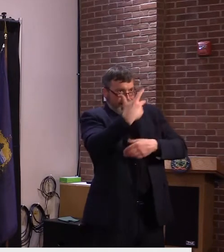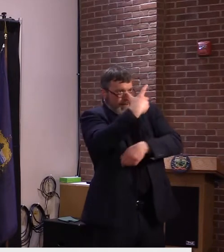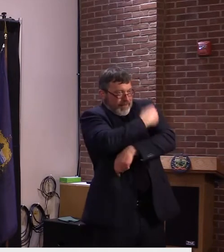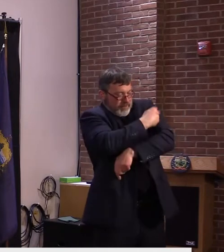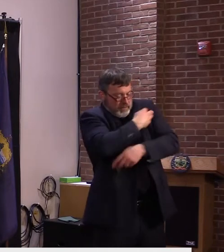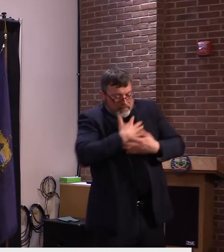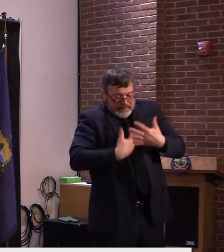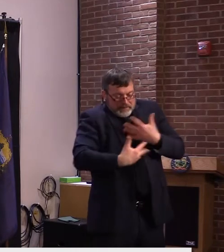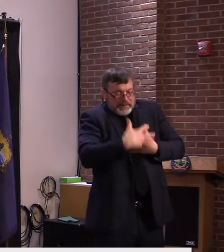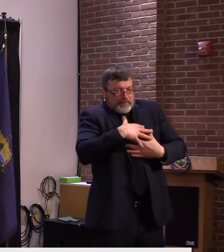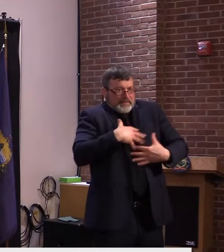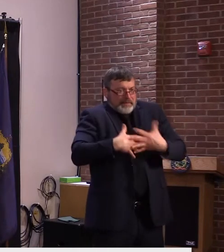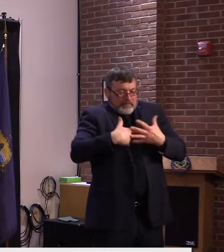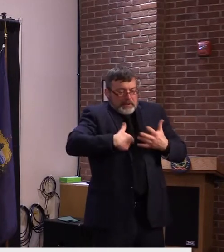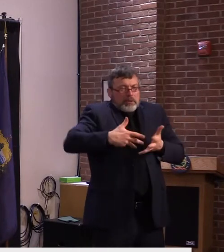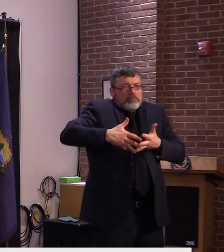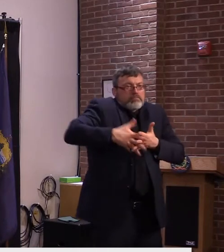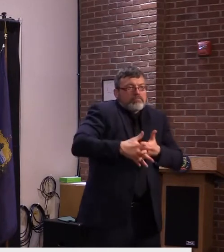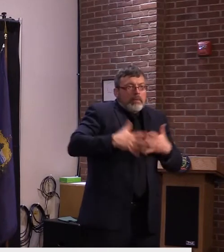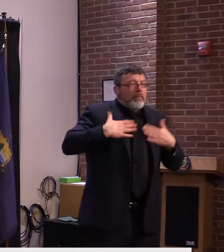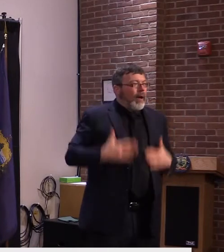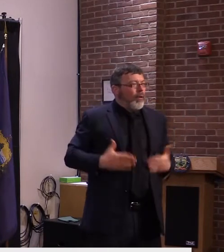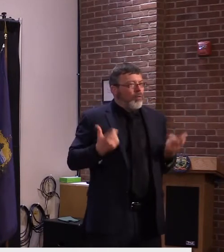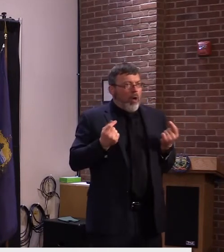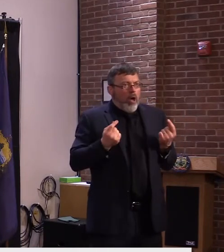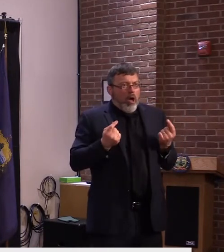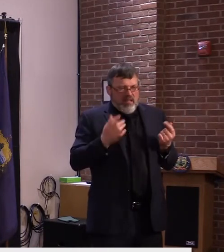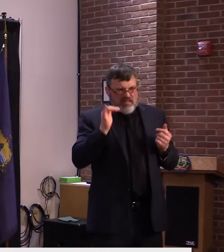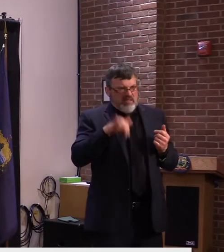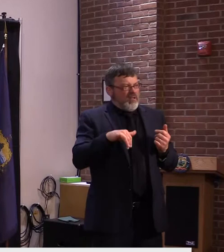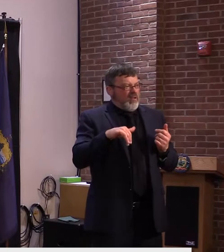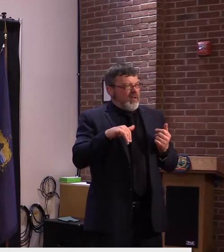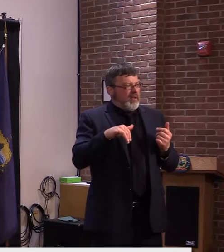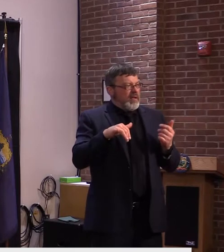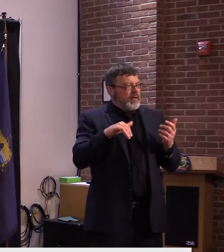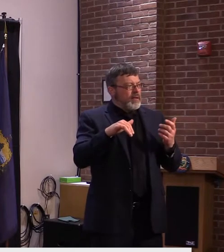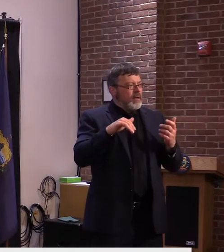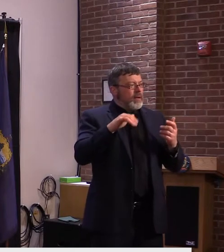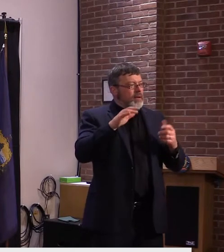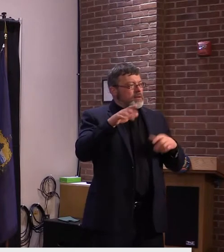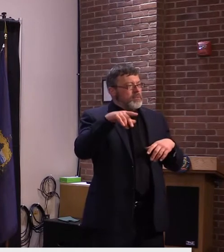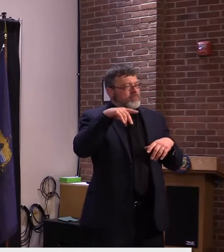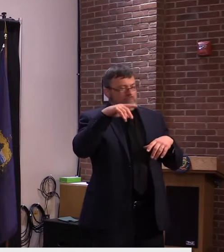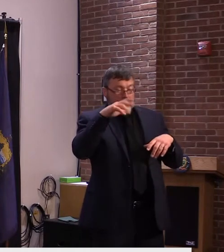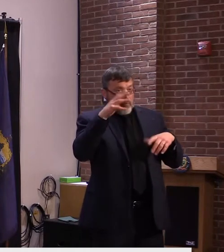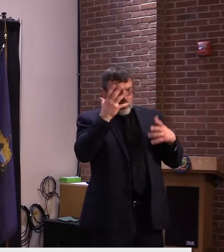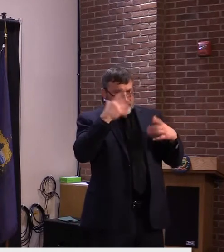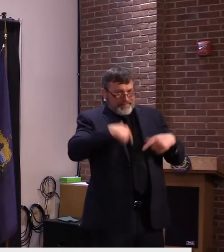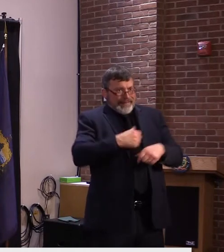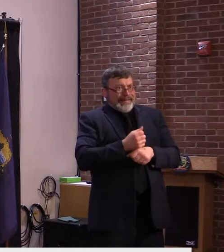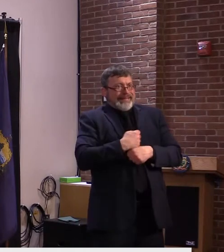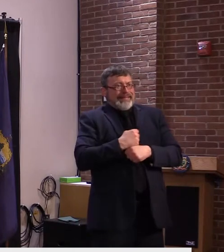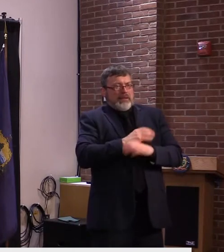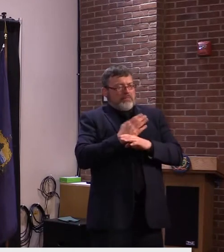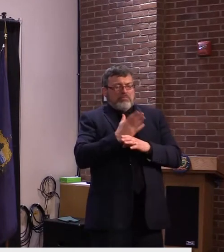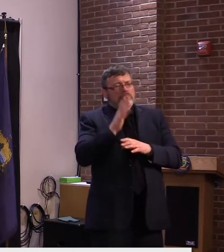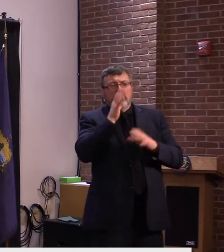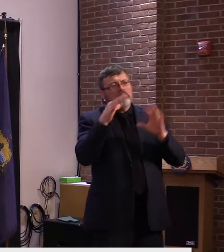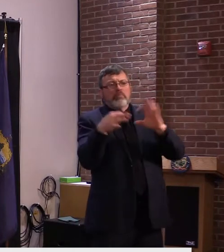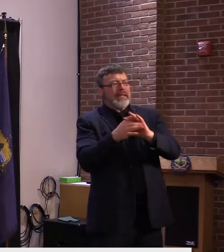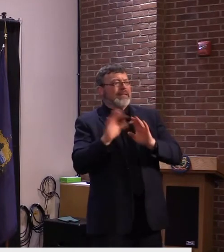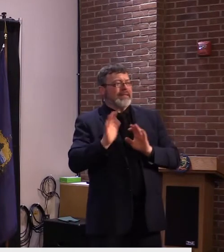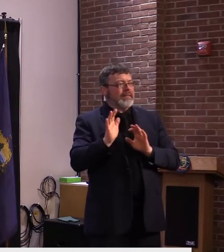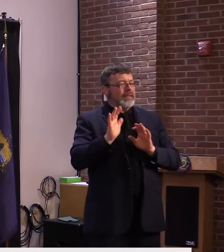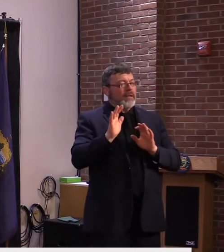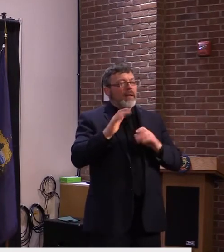and the whole side of immunity that has nothing to do with the antibody level in your blood has to do with these memory cells and especially